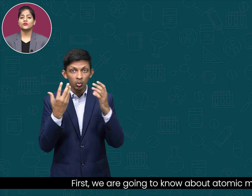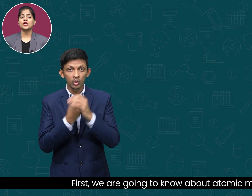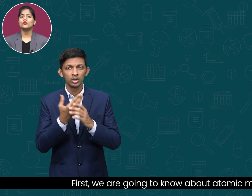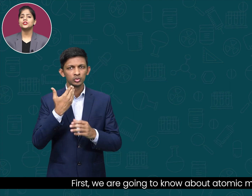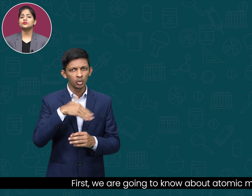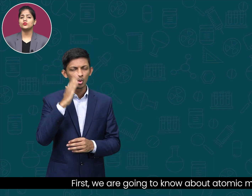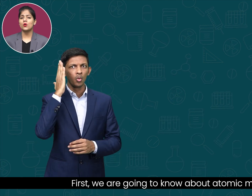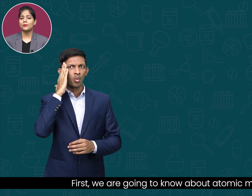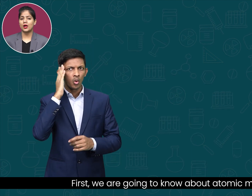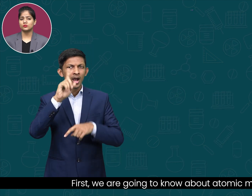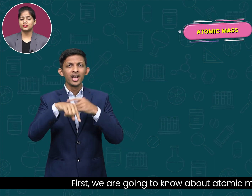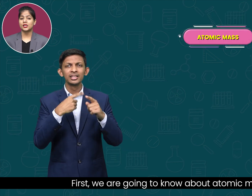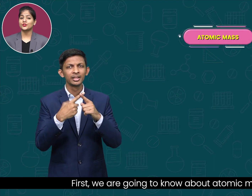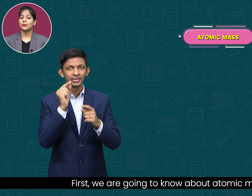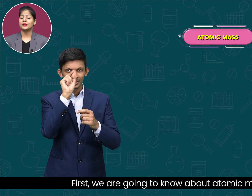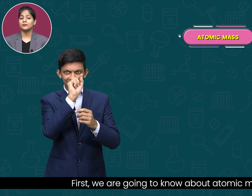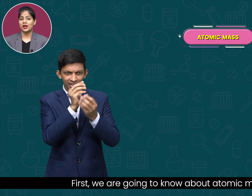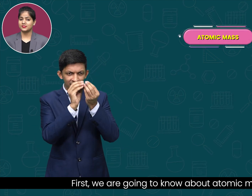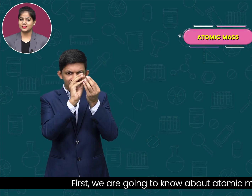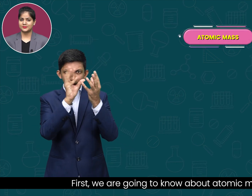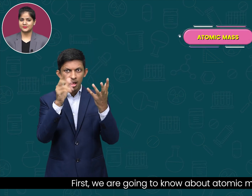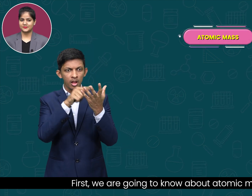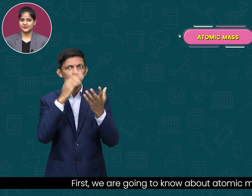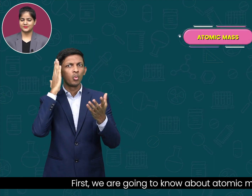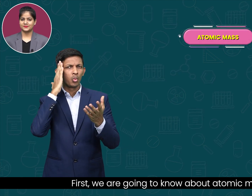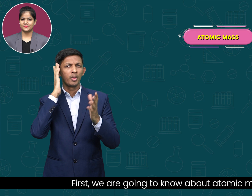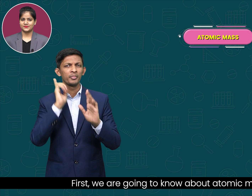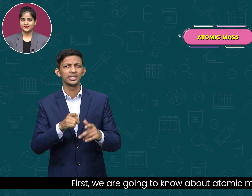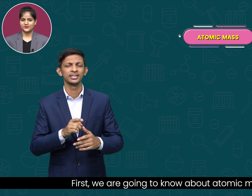First, we are going to know about atomic mass.